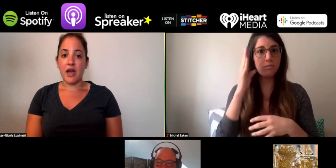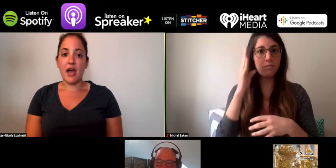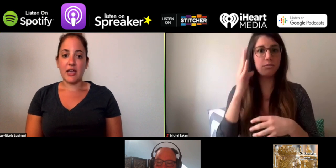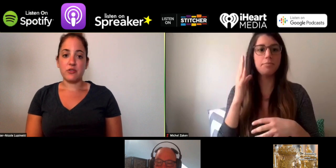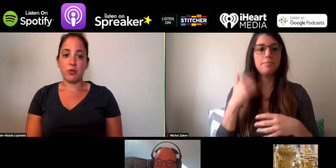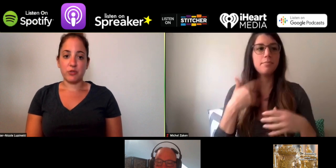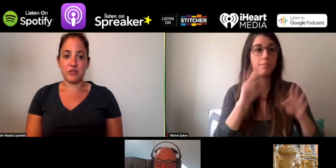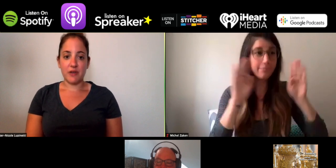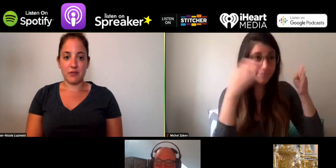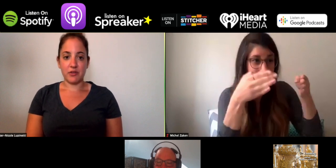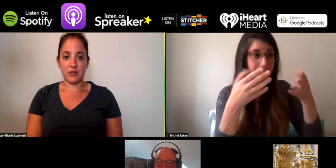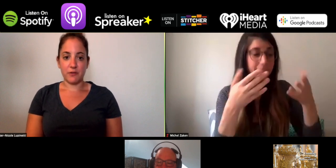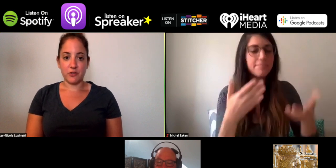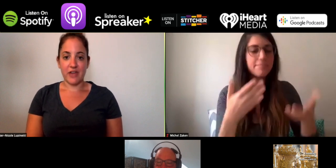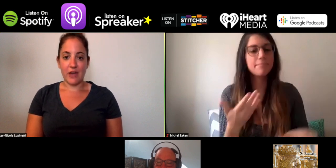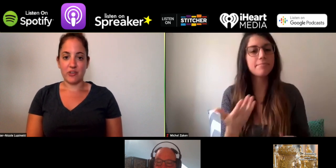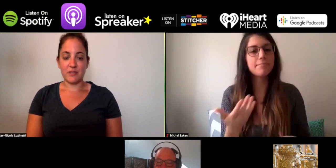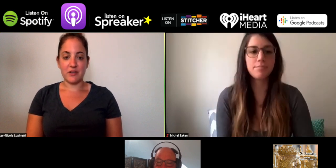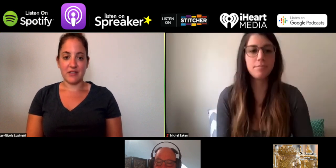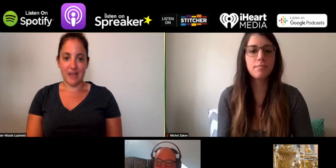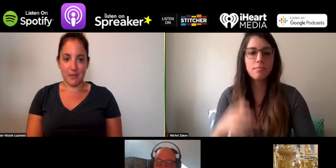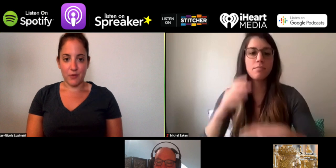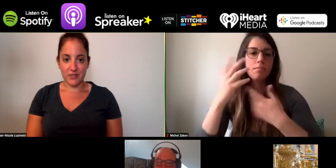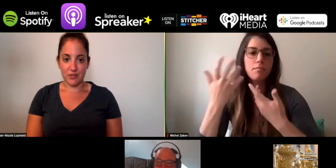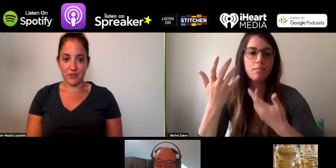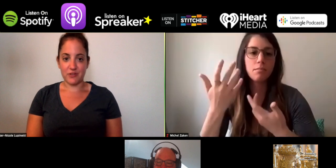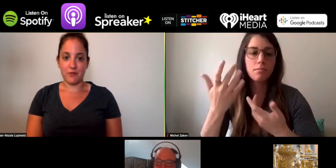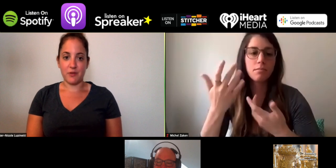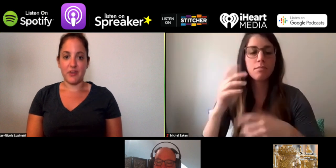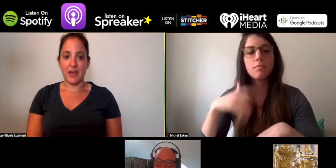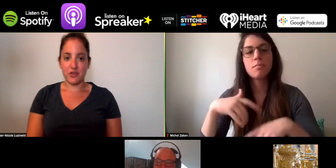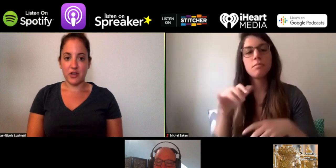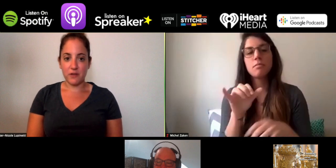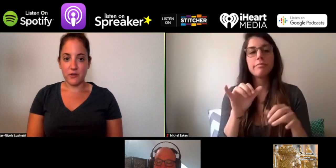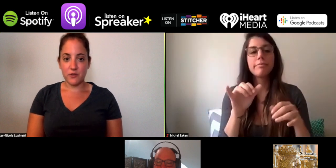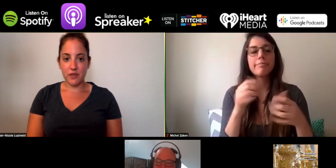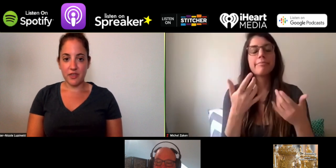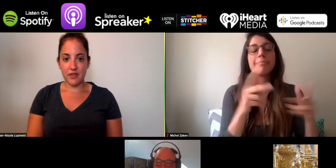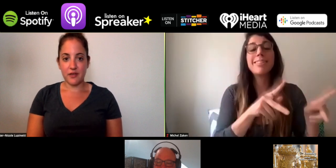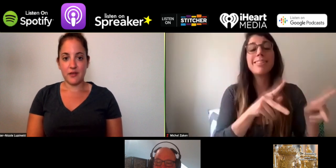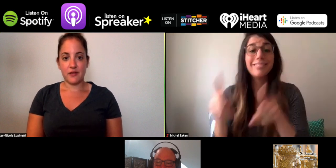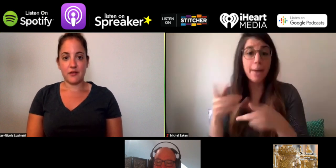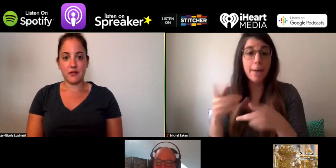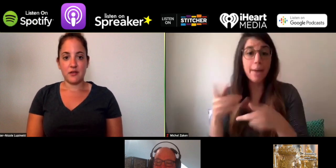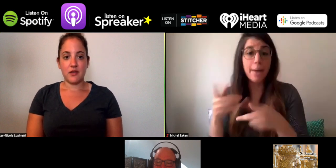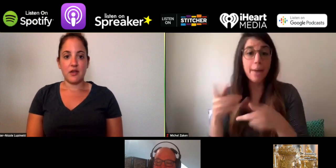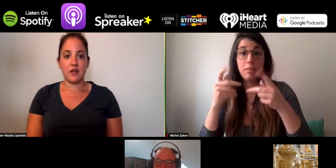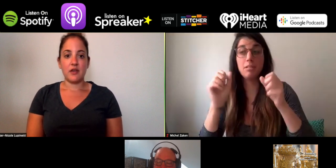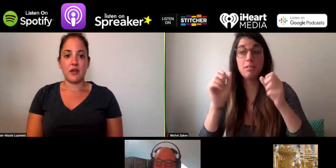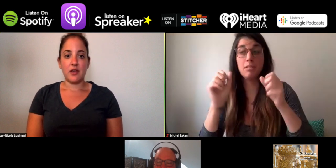but I normally do have the ability to filter that out just because I am focused on the person in front of me that I'm trying to converse with.